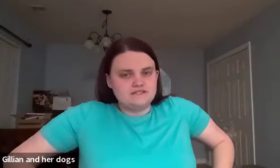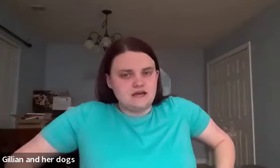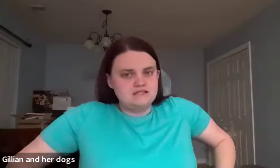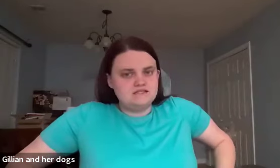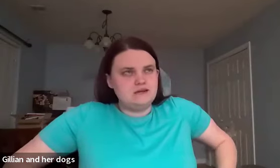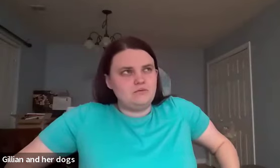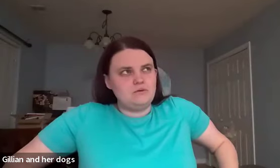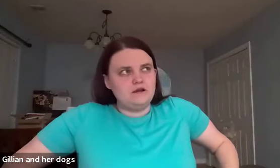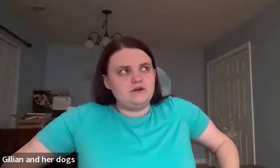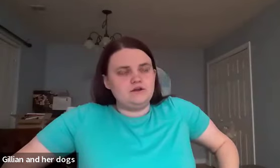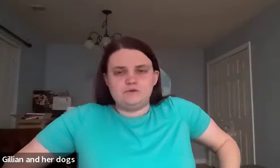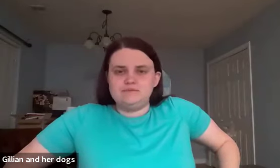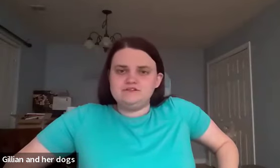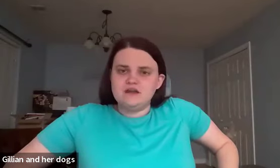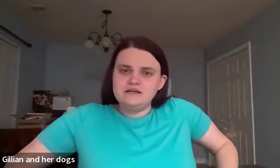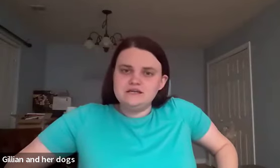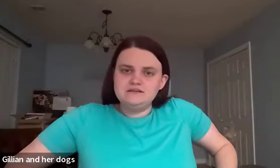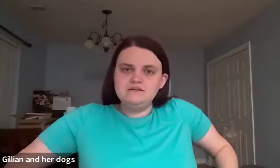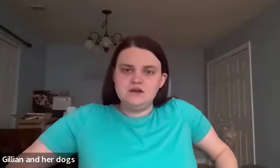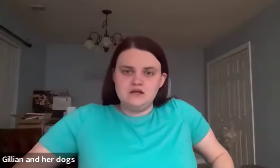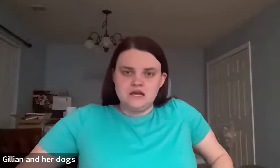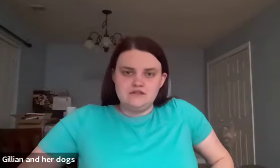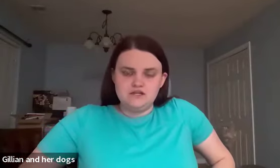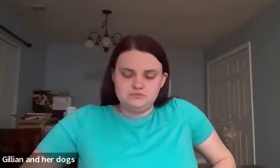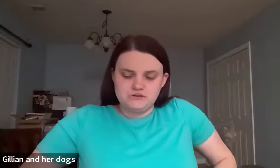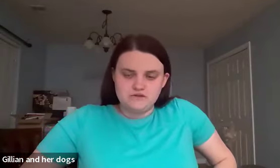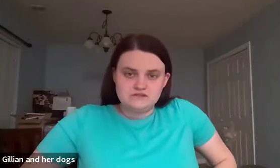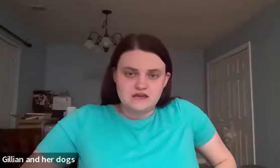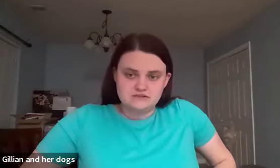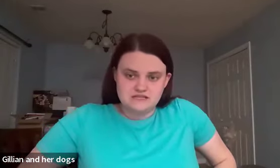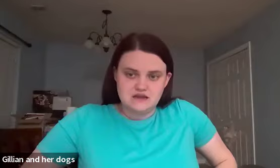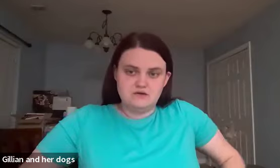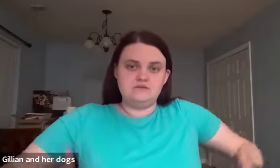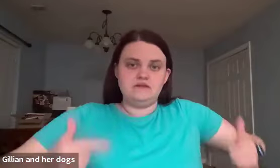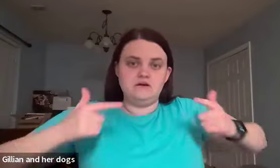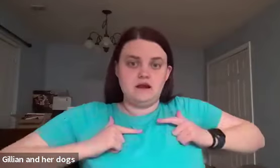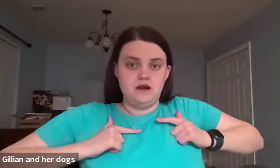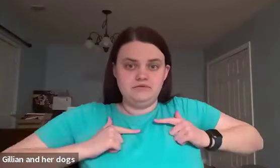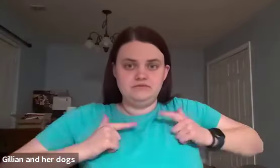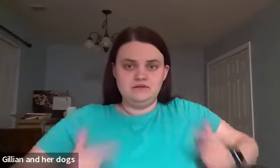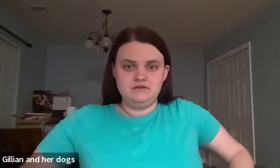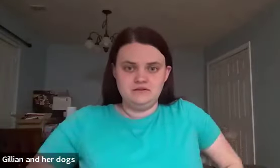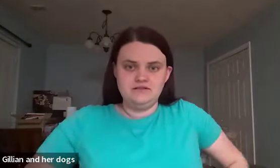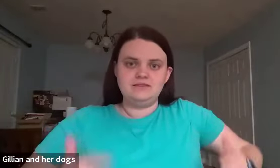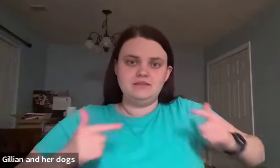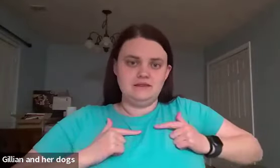the sides, like where your ribs kind of end. And then you bring those L's down there and up.